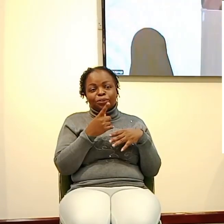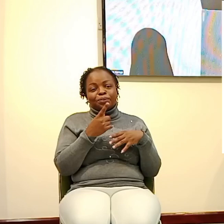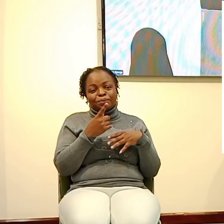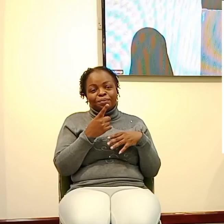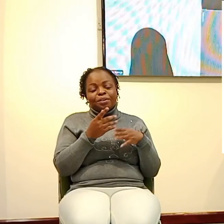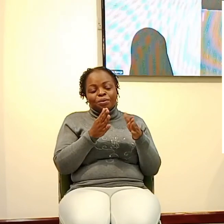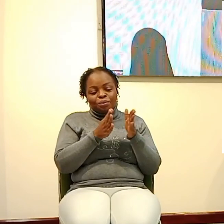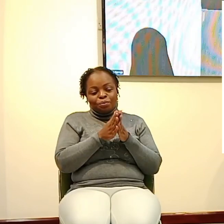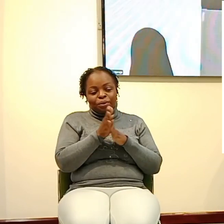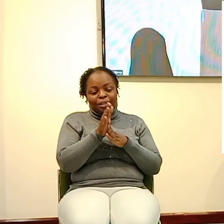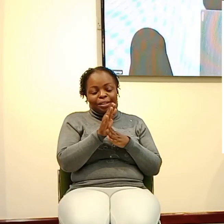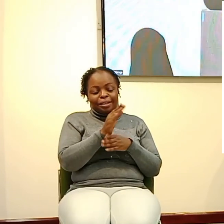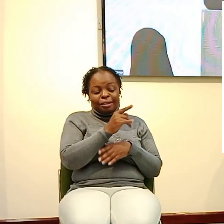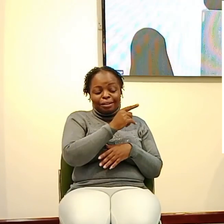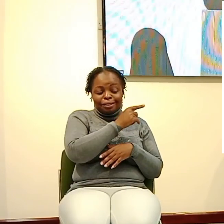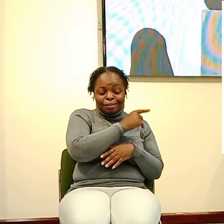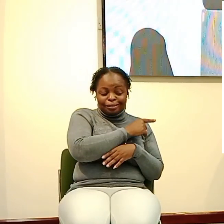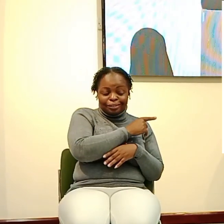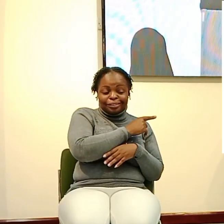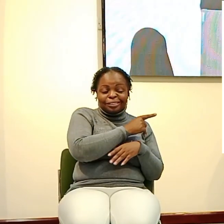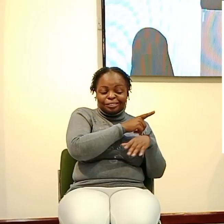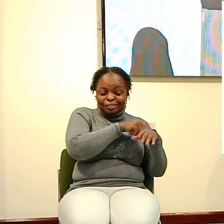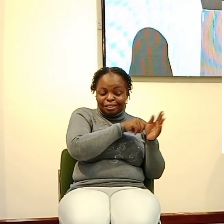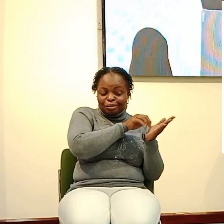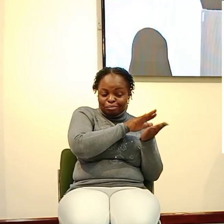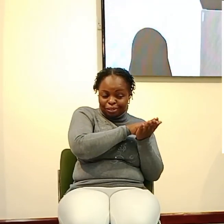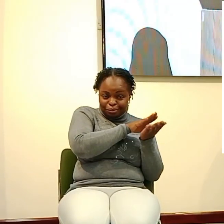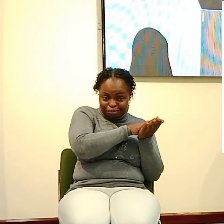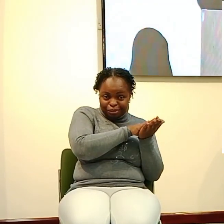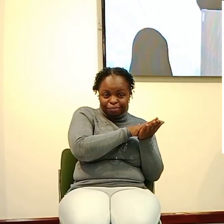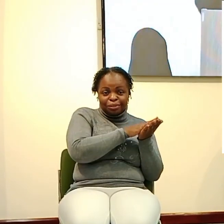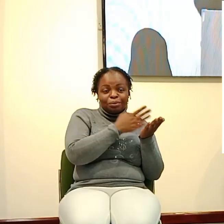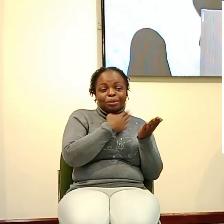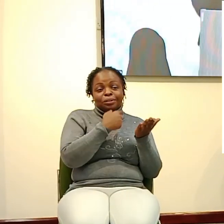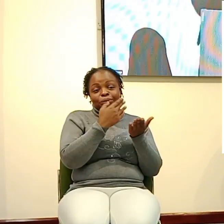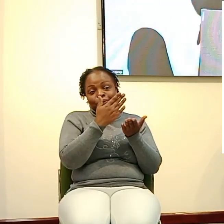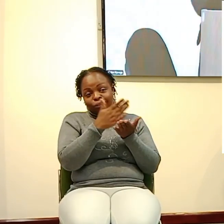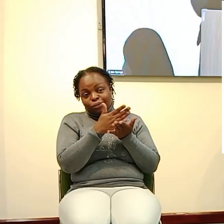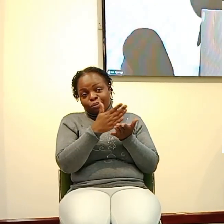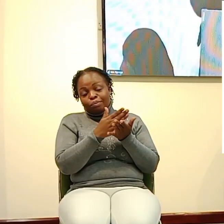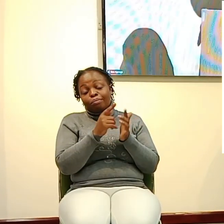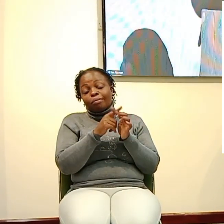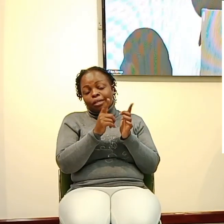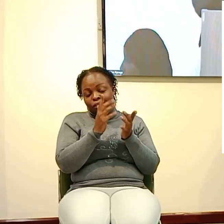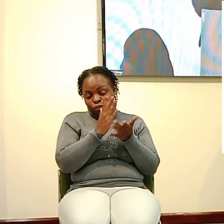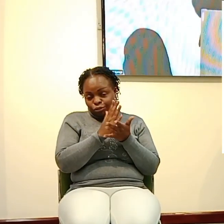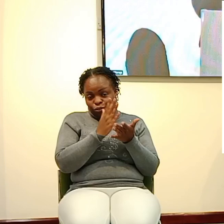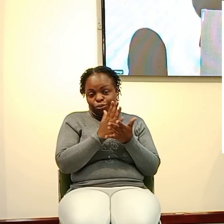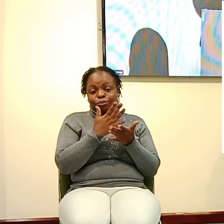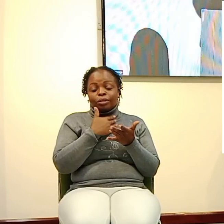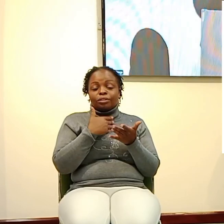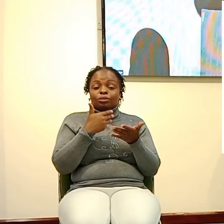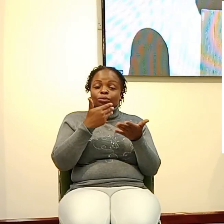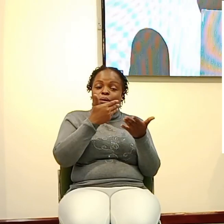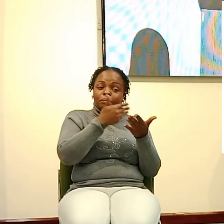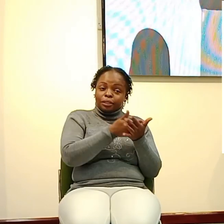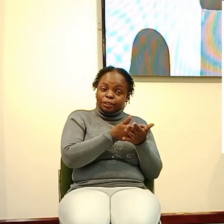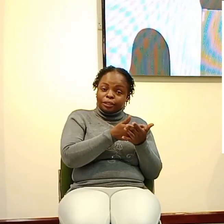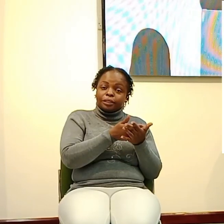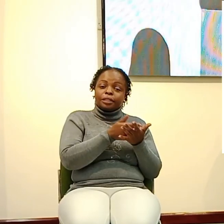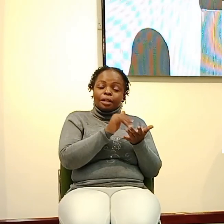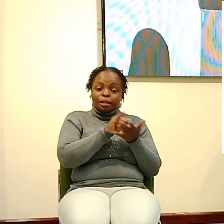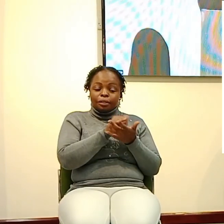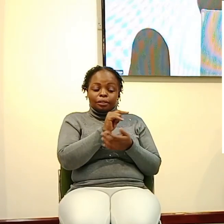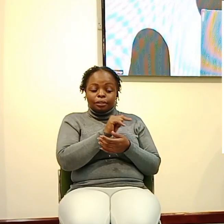and with this genie on my shoulder, let me stop there. But let me also appreciate